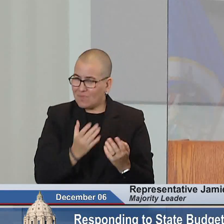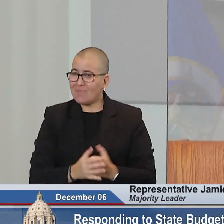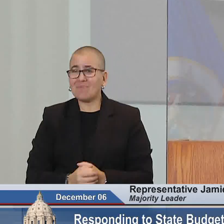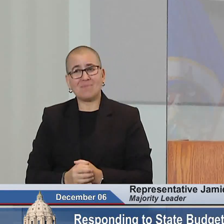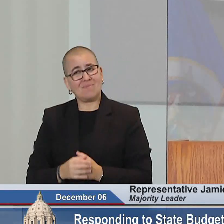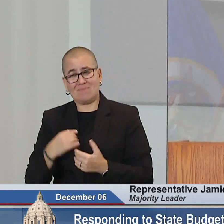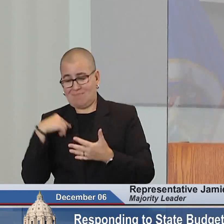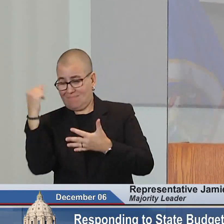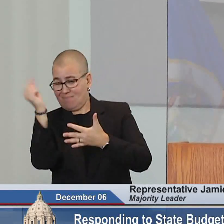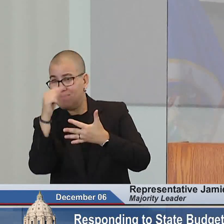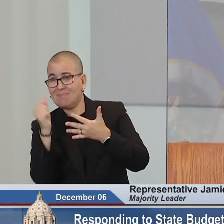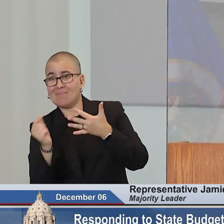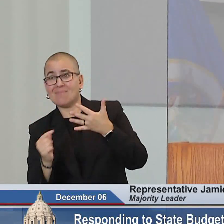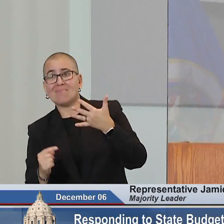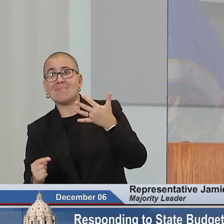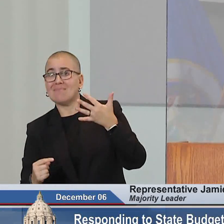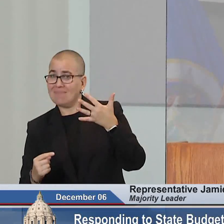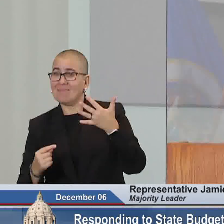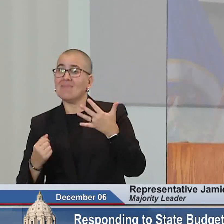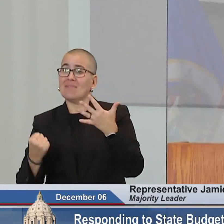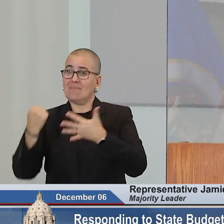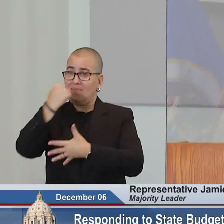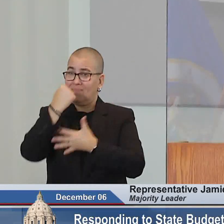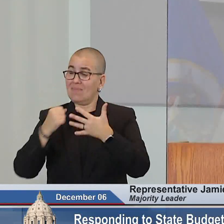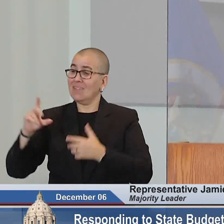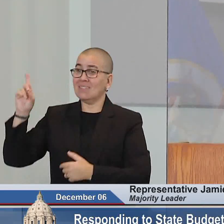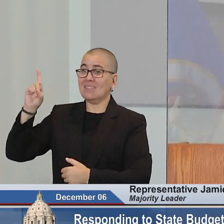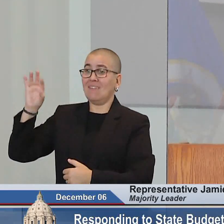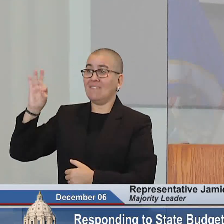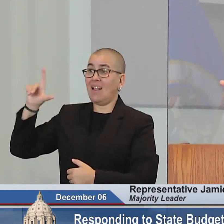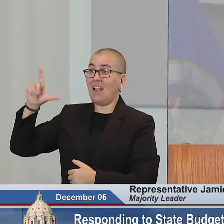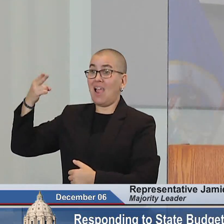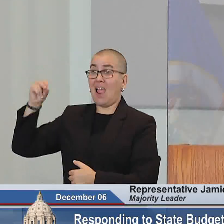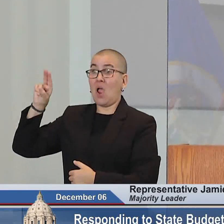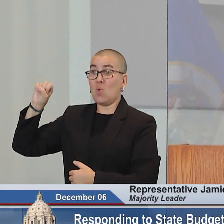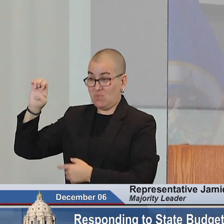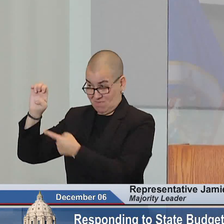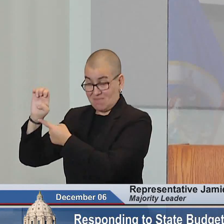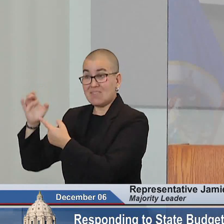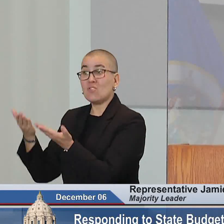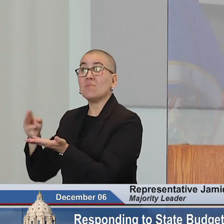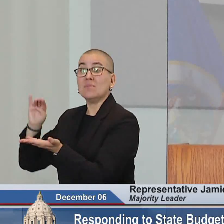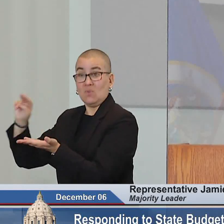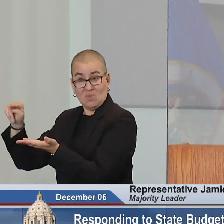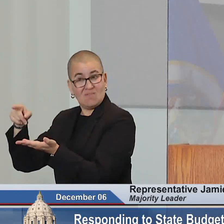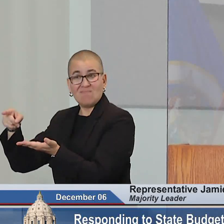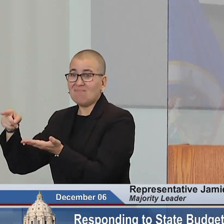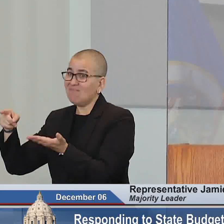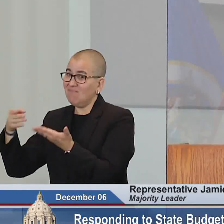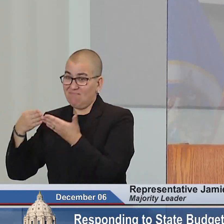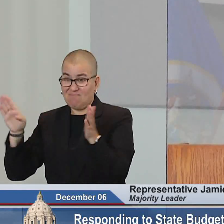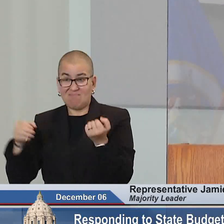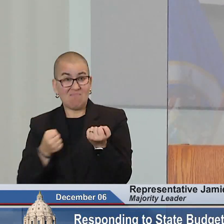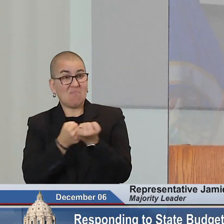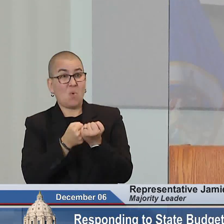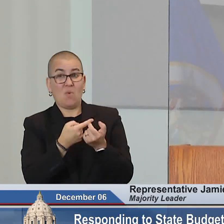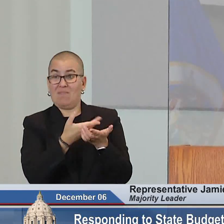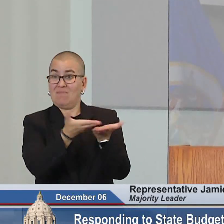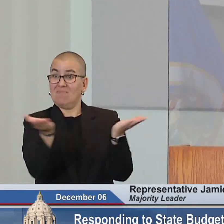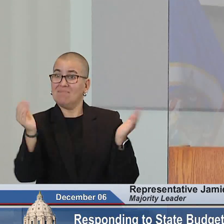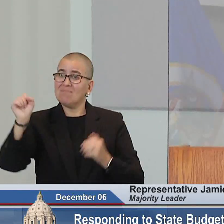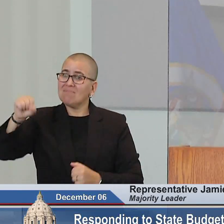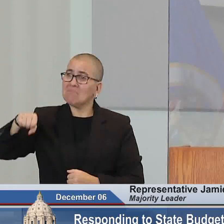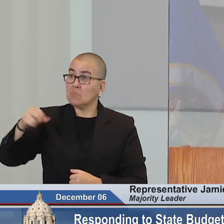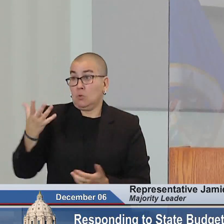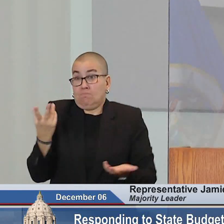priorities of the DFL House. And I think that everything I just mentioned has broad support and bipartisan support from the public. So we'll see if we can